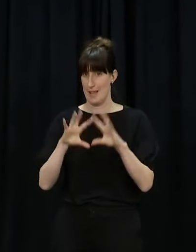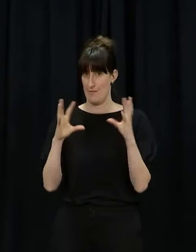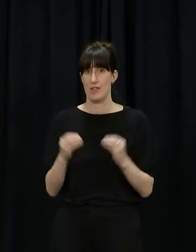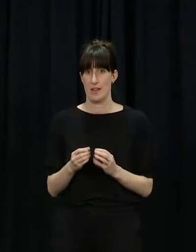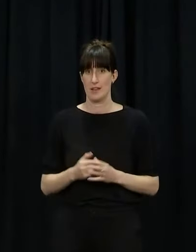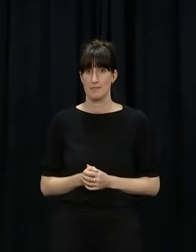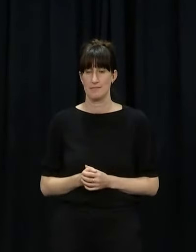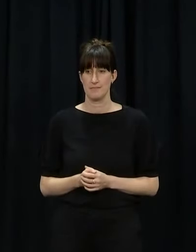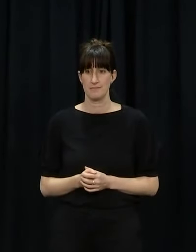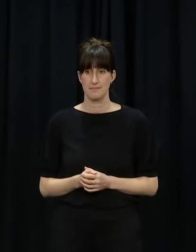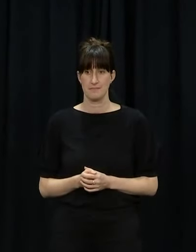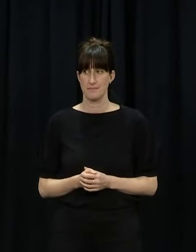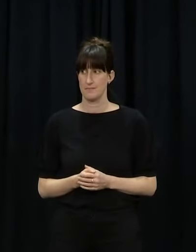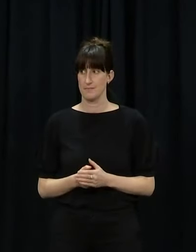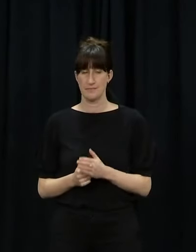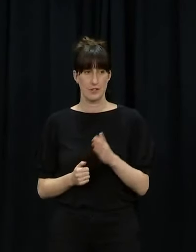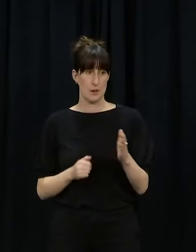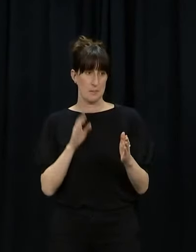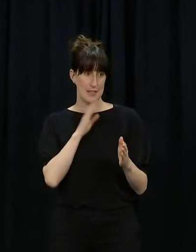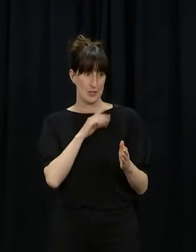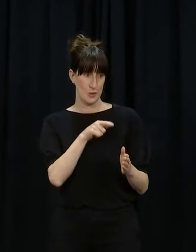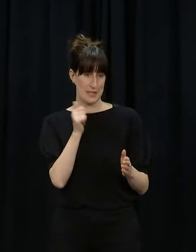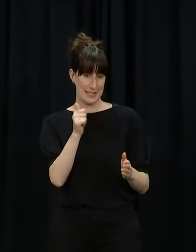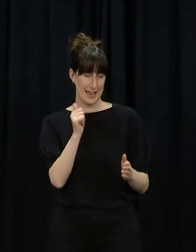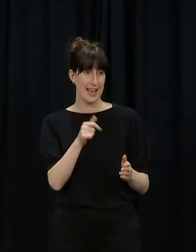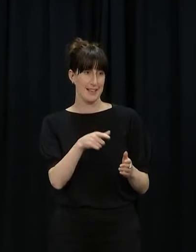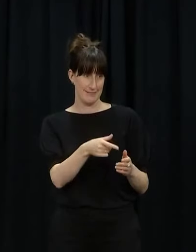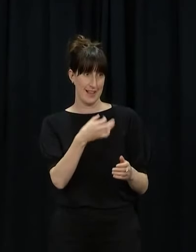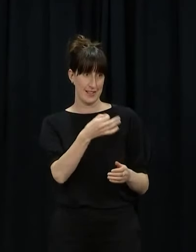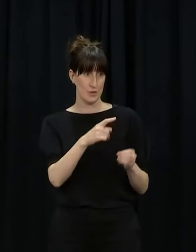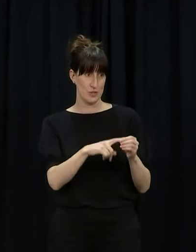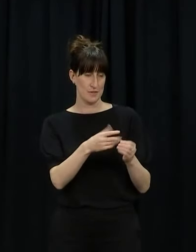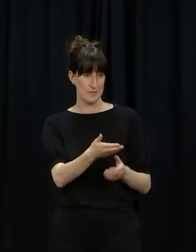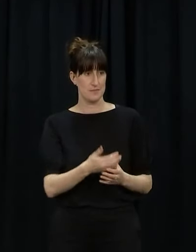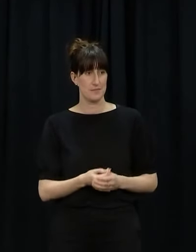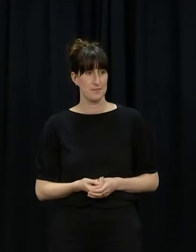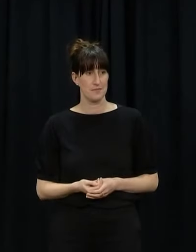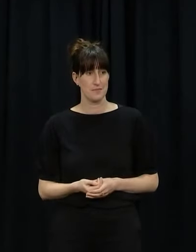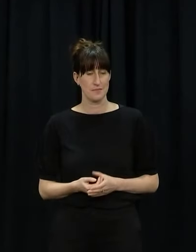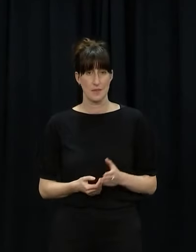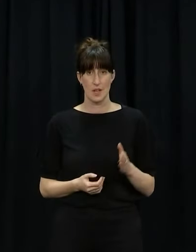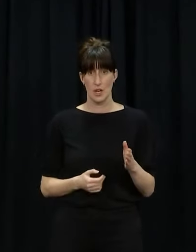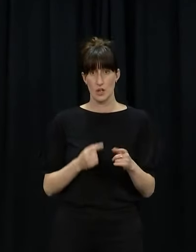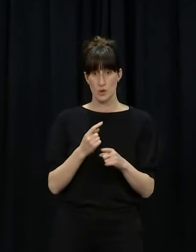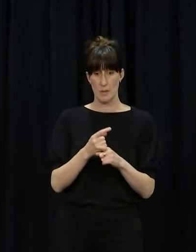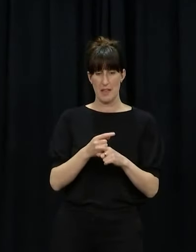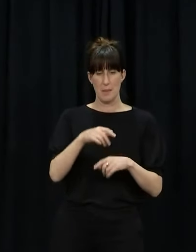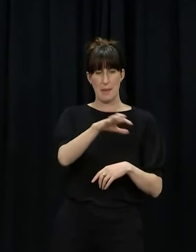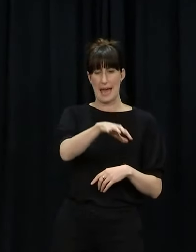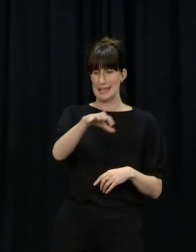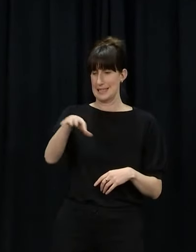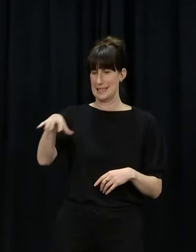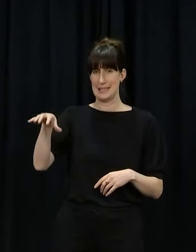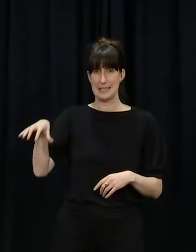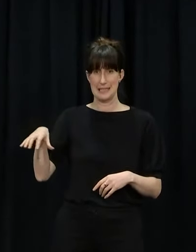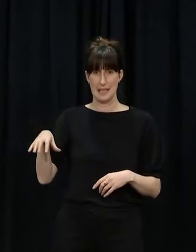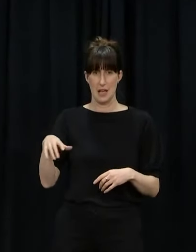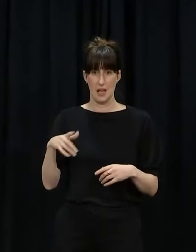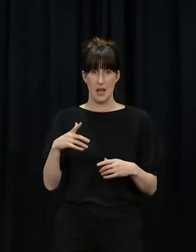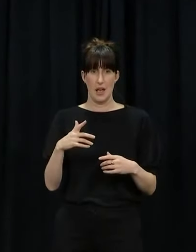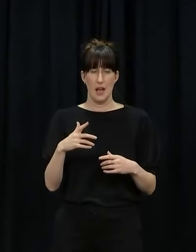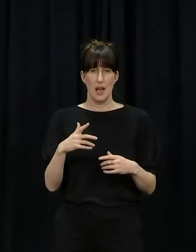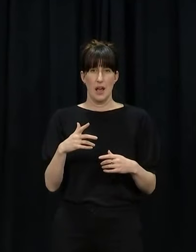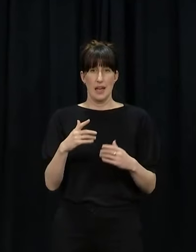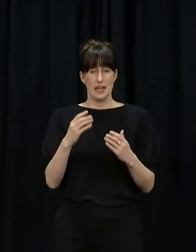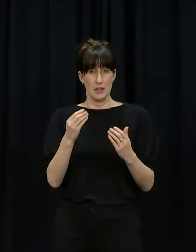about capacity? So I haven't, sorry, I missed you yesterday, so let me take a question from you today. On locations of interest, is there any way to set up like a hierarchy? Because